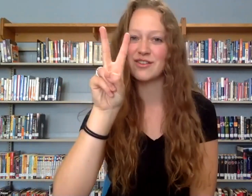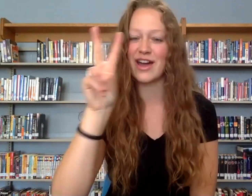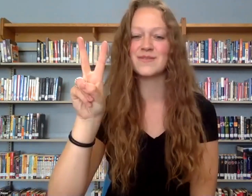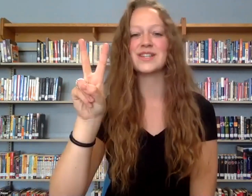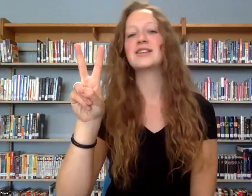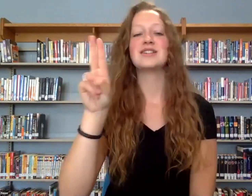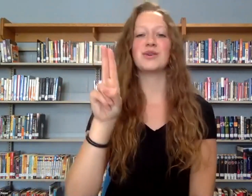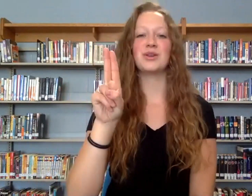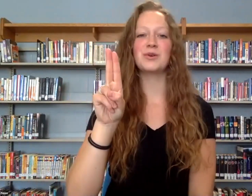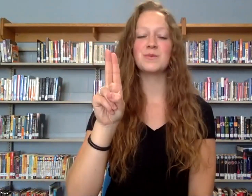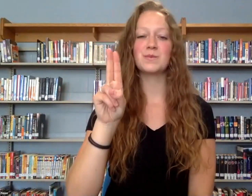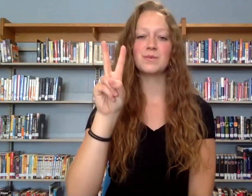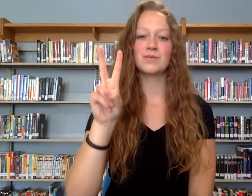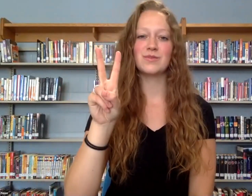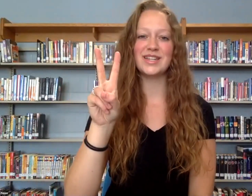right? So U, V,